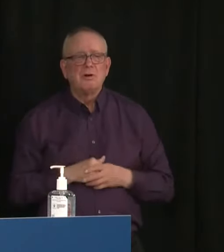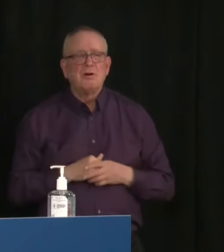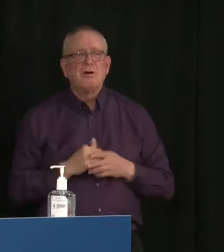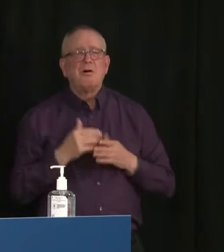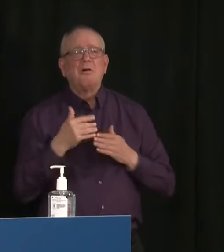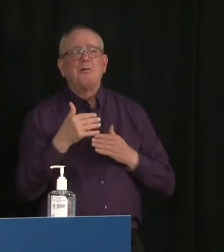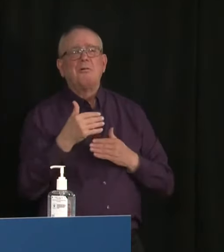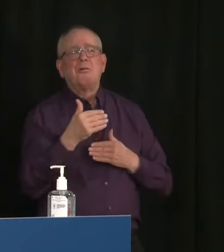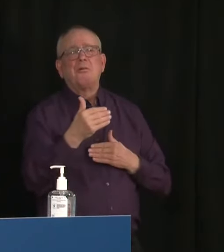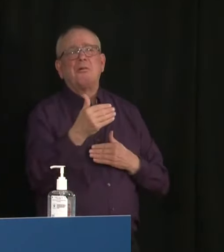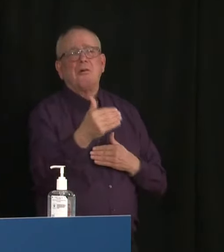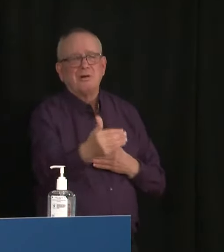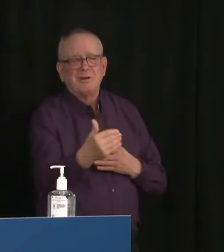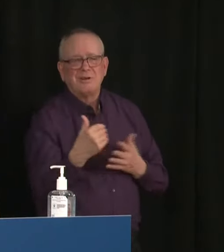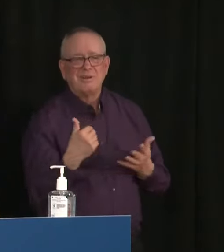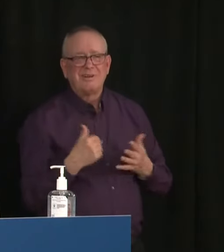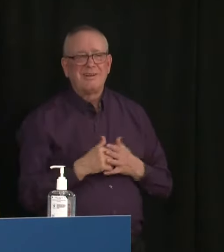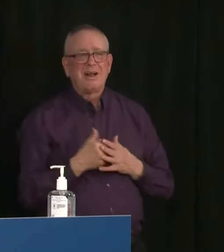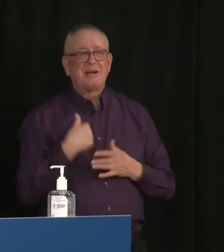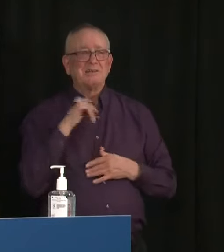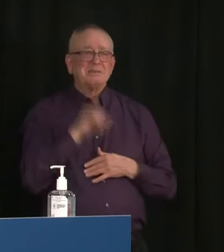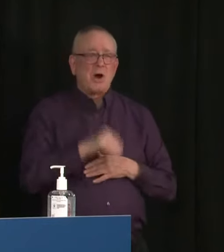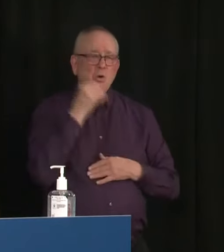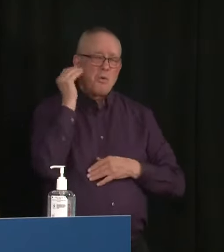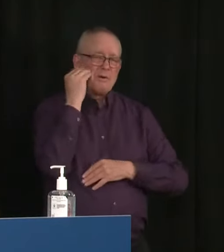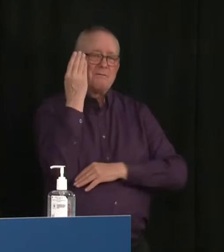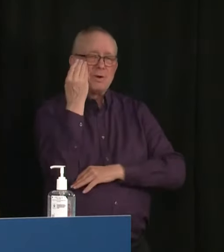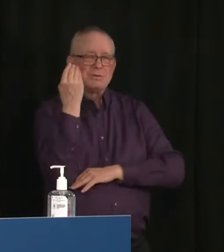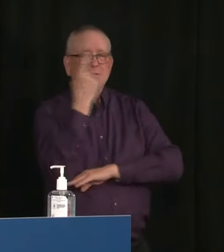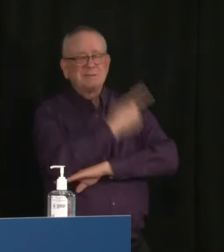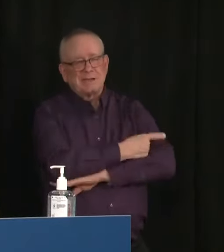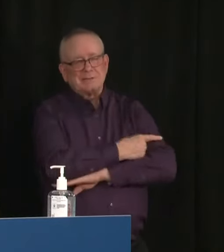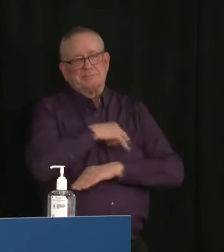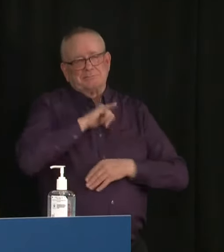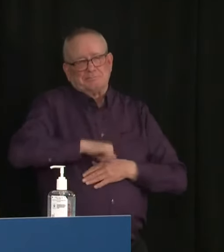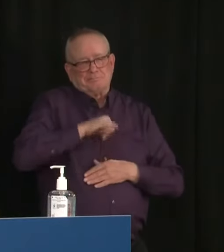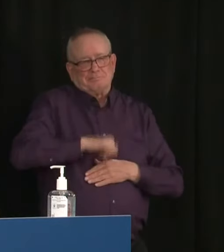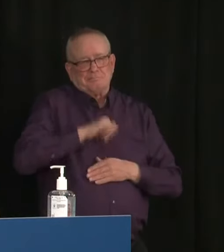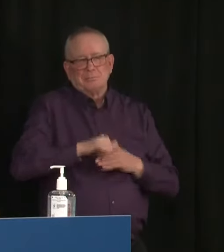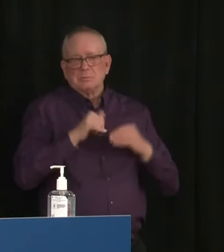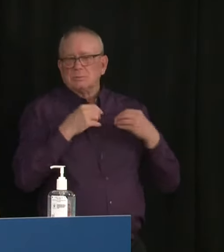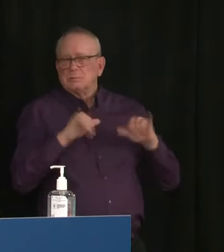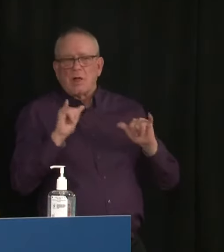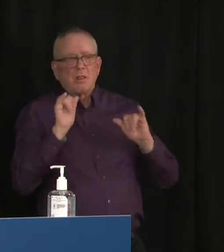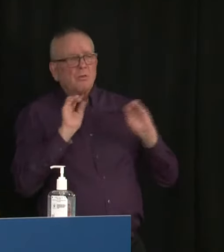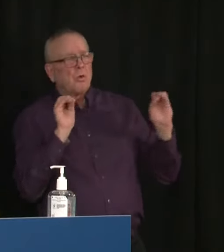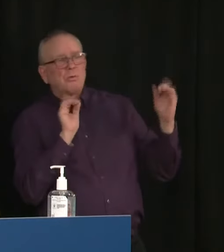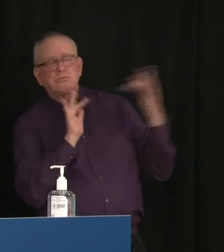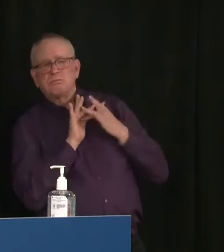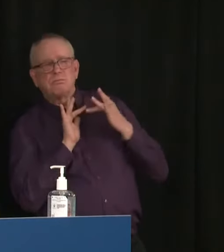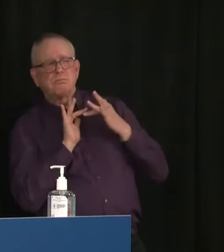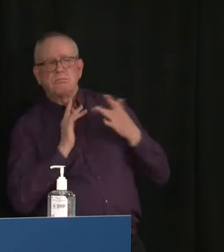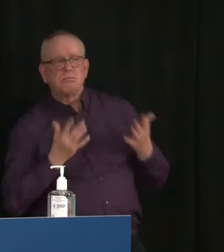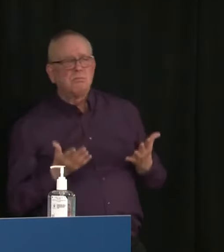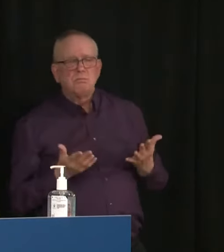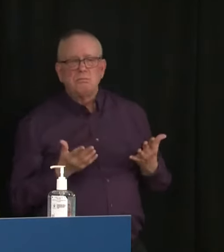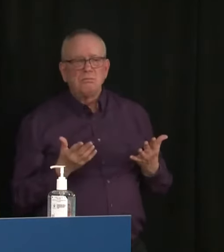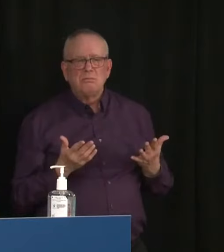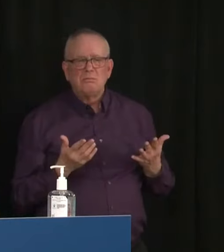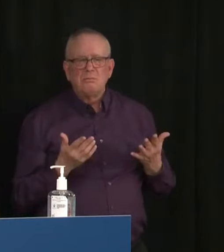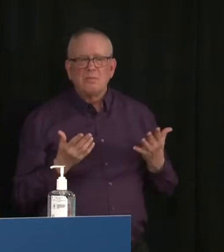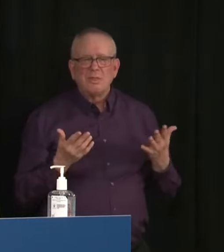done isolating after they've tested positive. So I'm wondering if there's a communication breakdown due to the fact that AHS